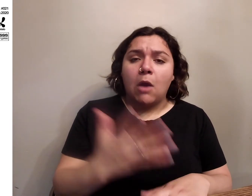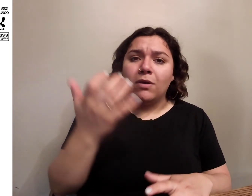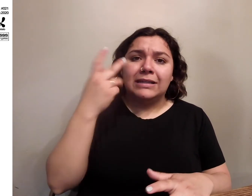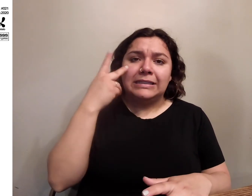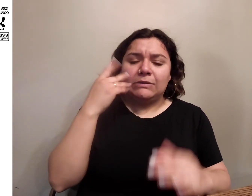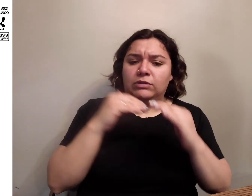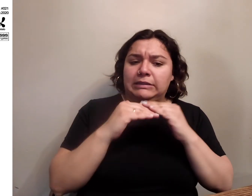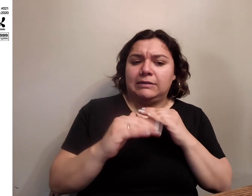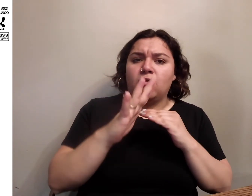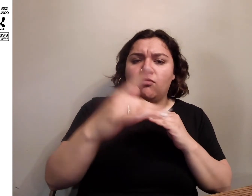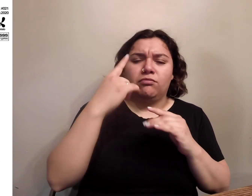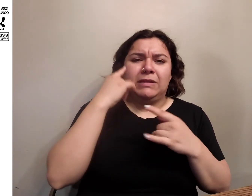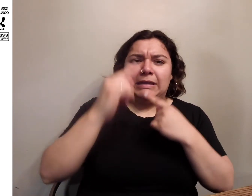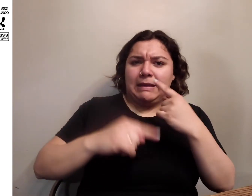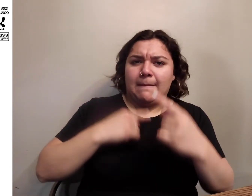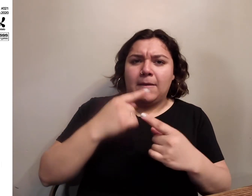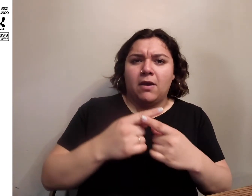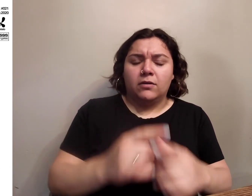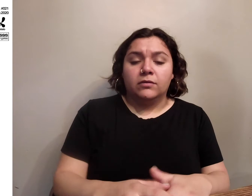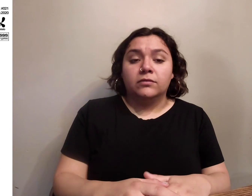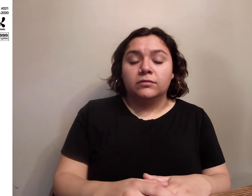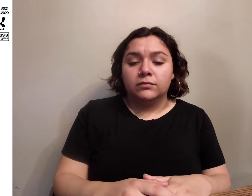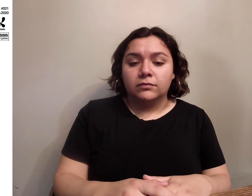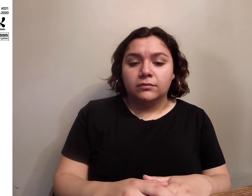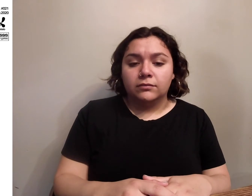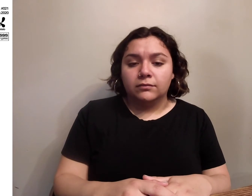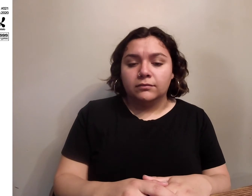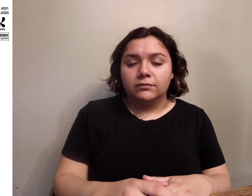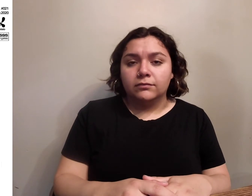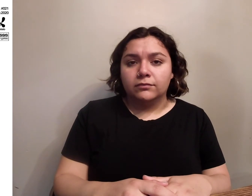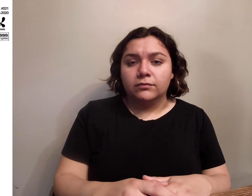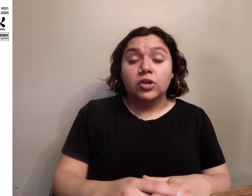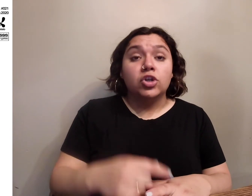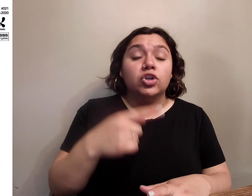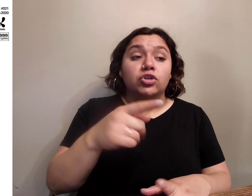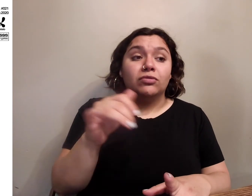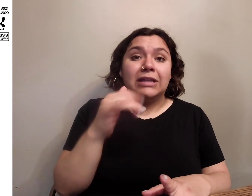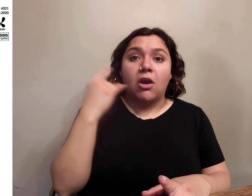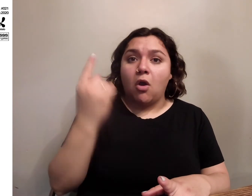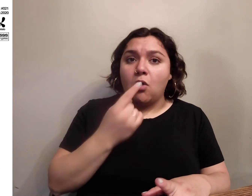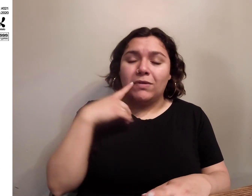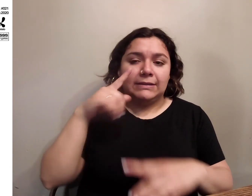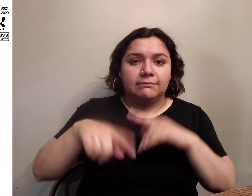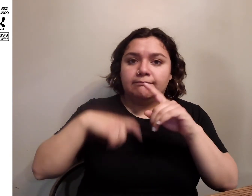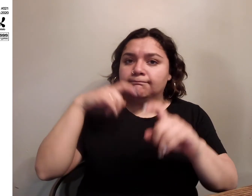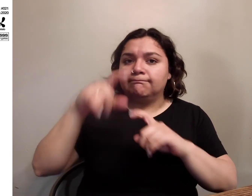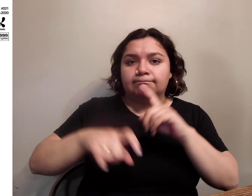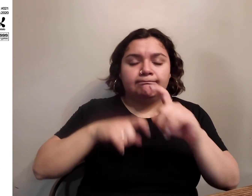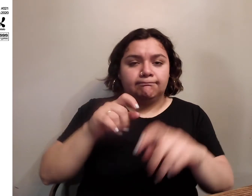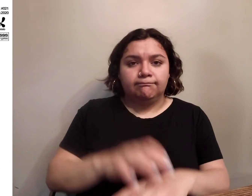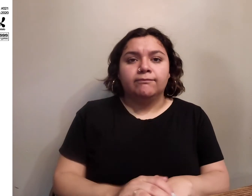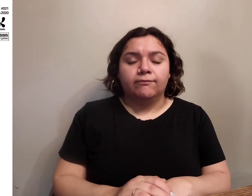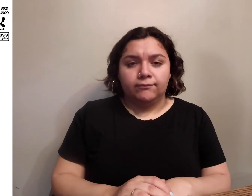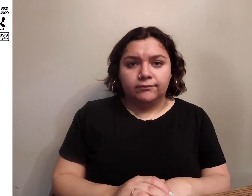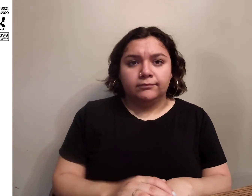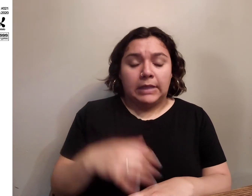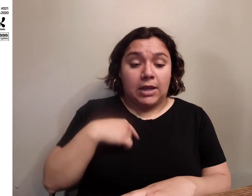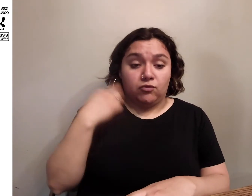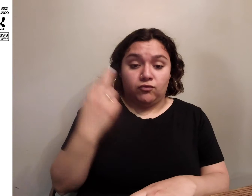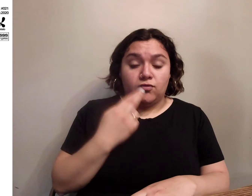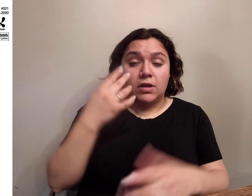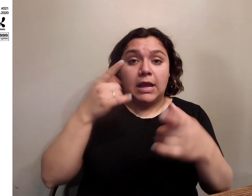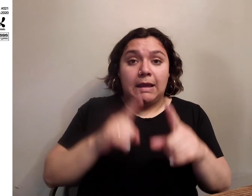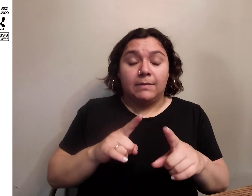consistently on her mind. And a lot of it was, she was always asking questions. And then I realized, as I was